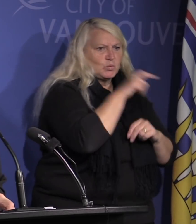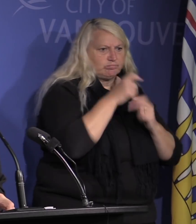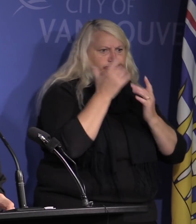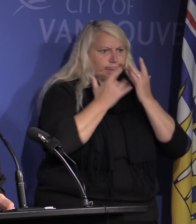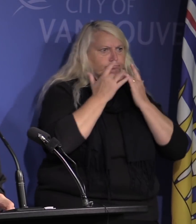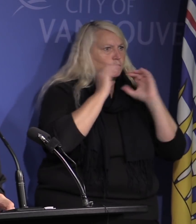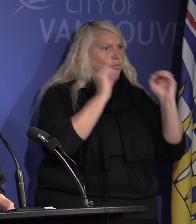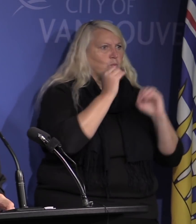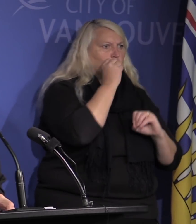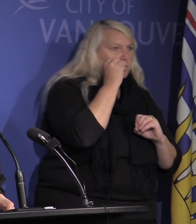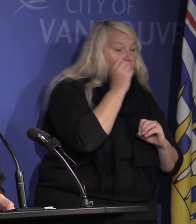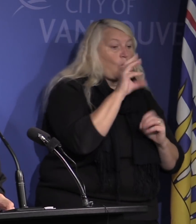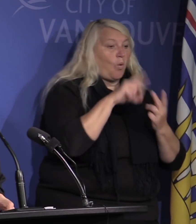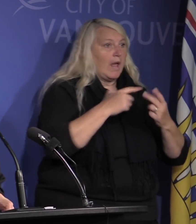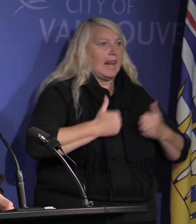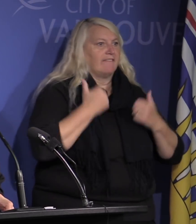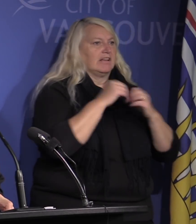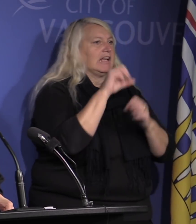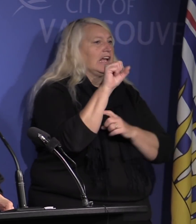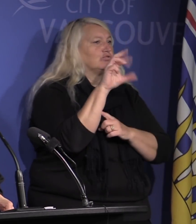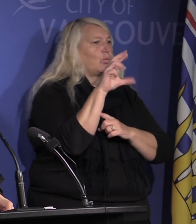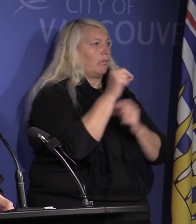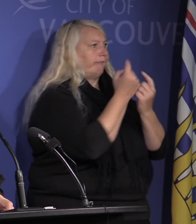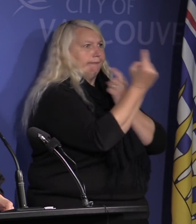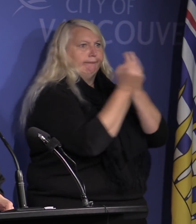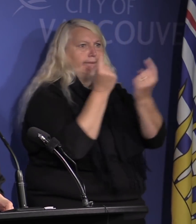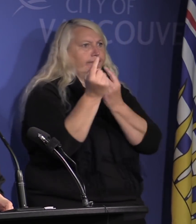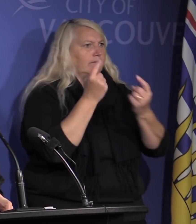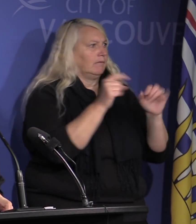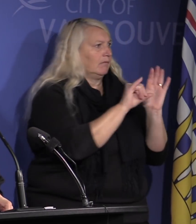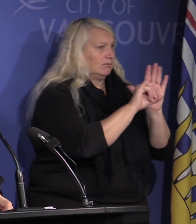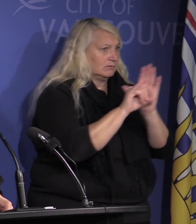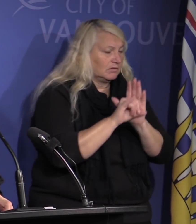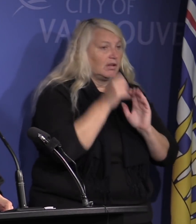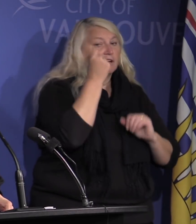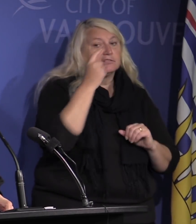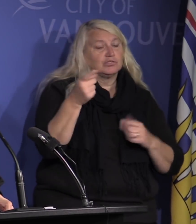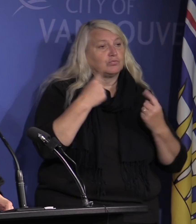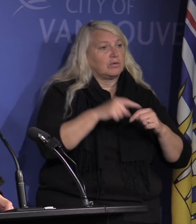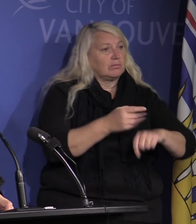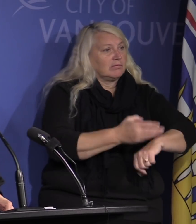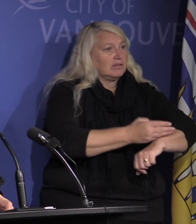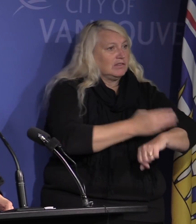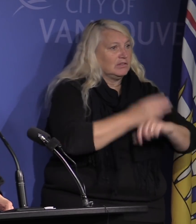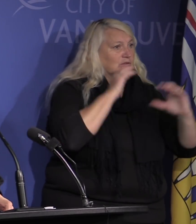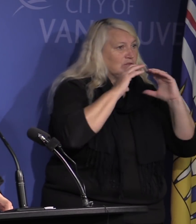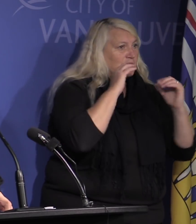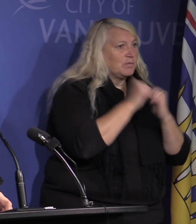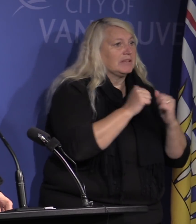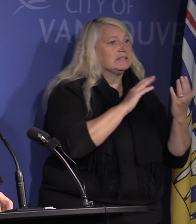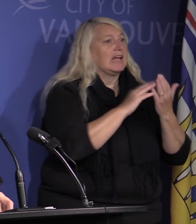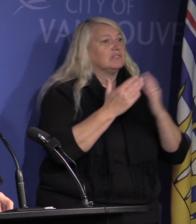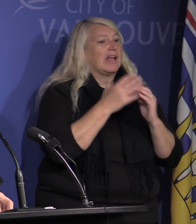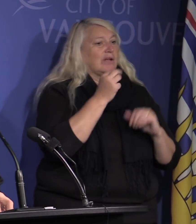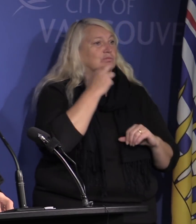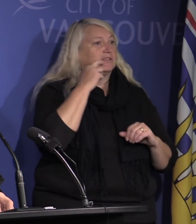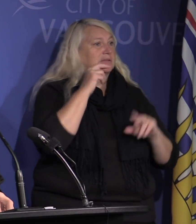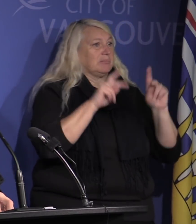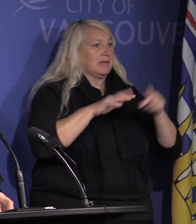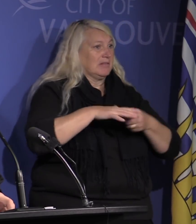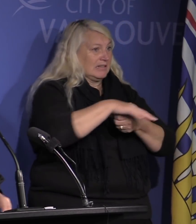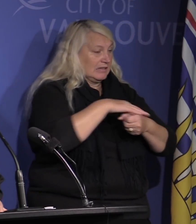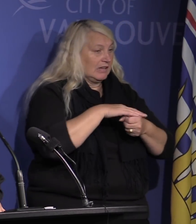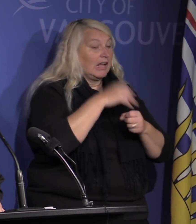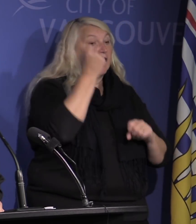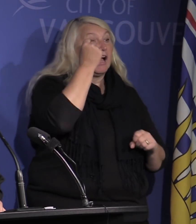living in SROs. This task force is working to improve communications with the downtown Eastside residents and service providers. As